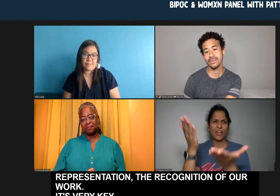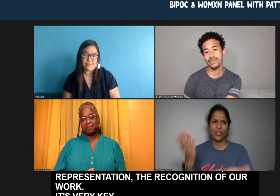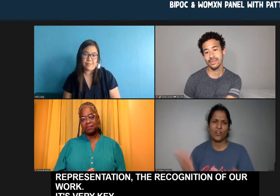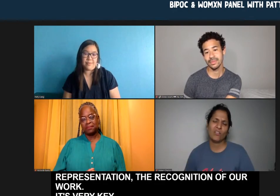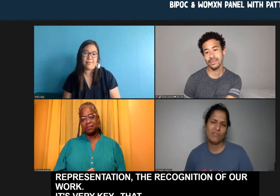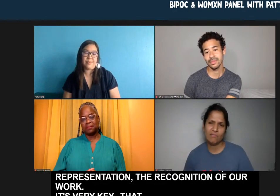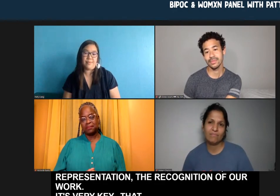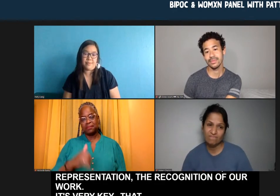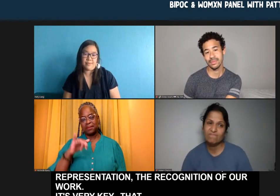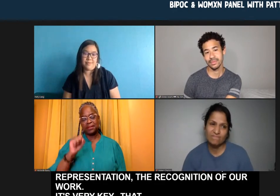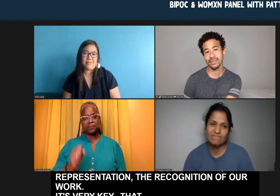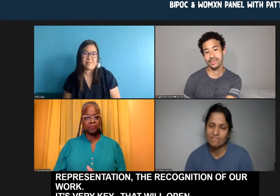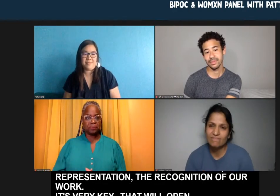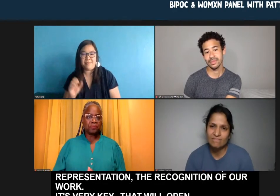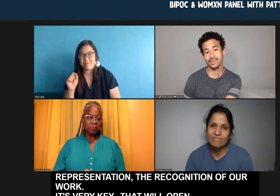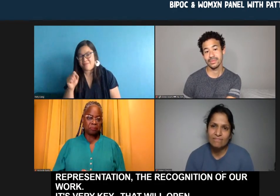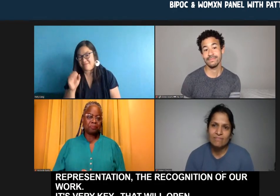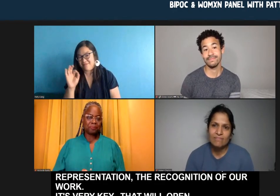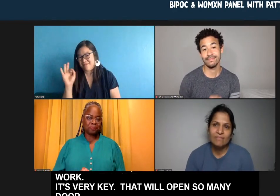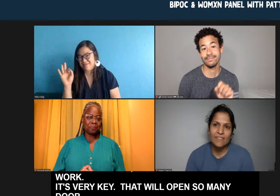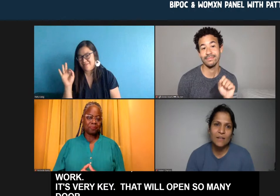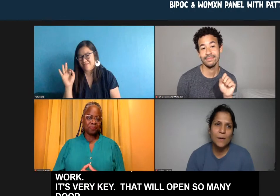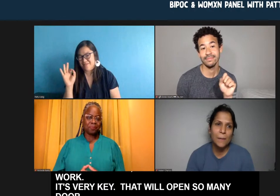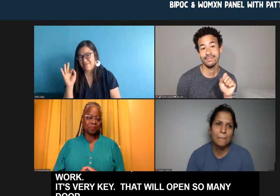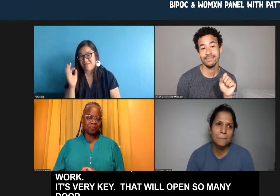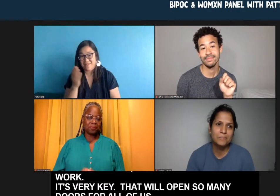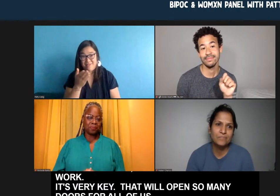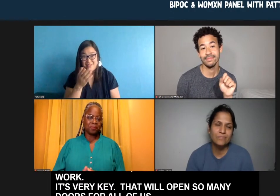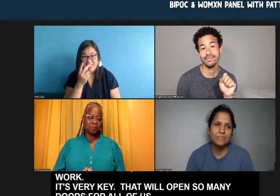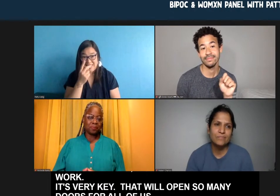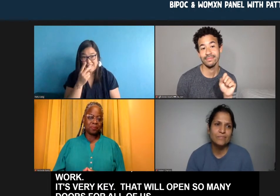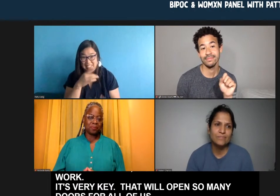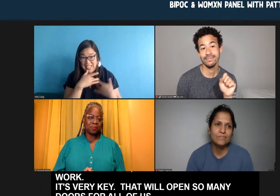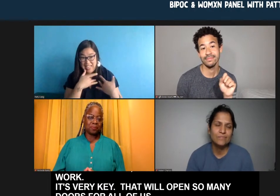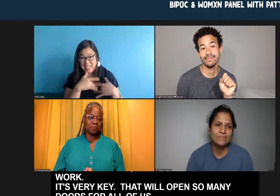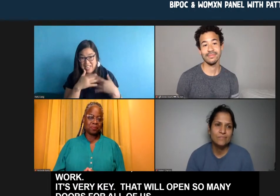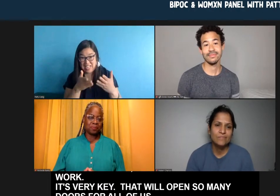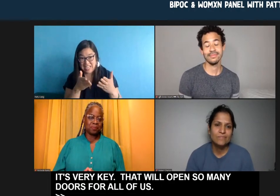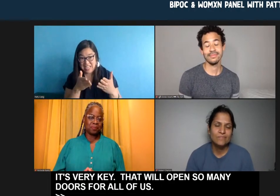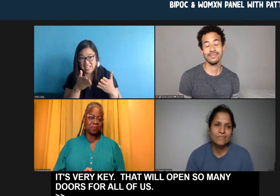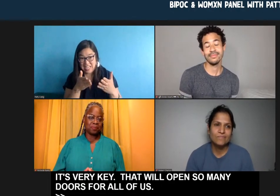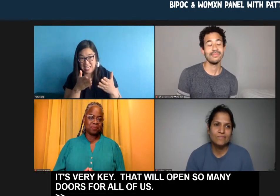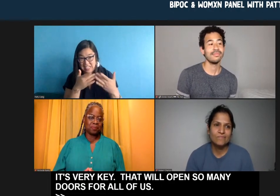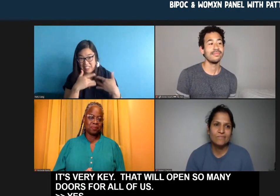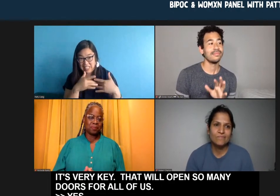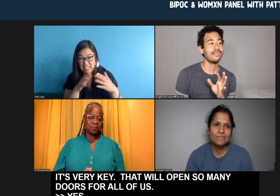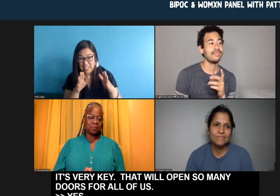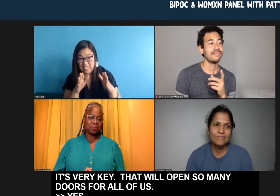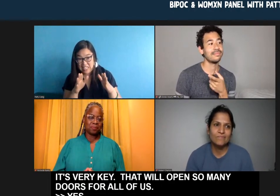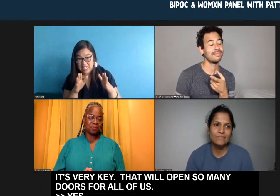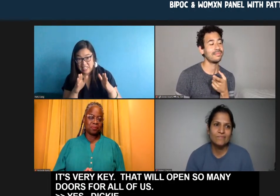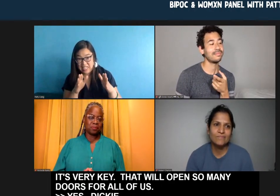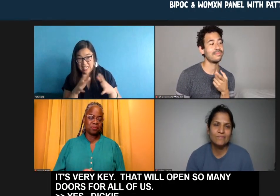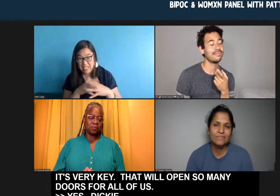so many doors for all of us. Yes, yes. Oh, Dickie, did you want to say something? Did you want to add to that?